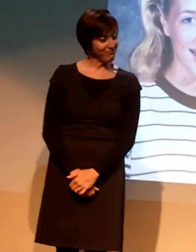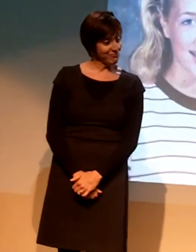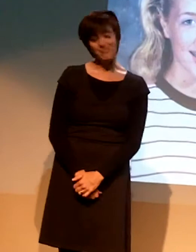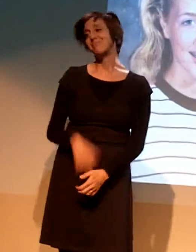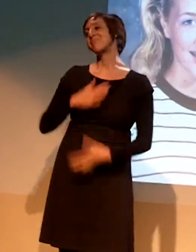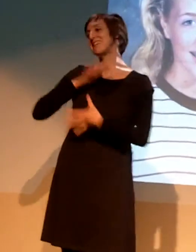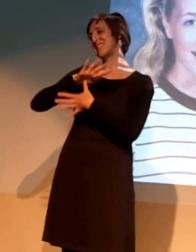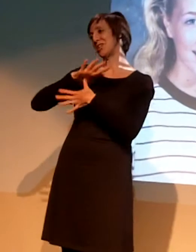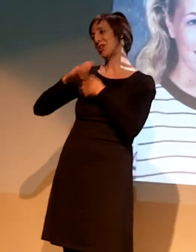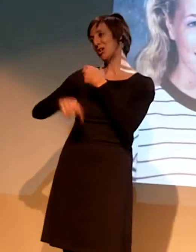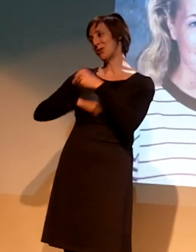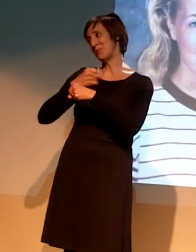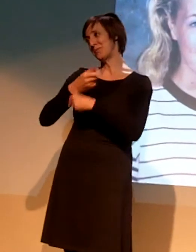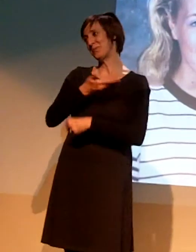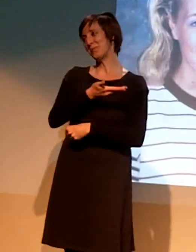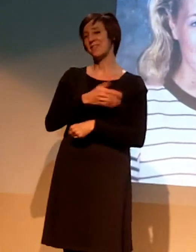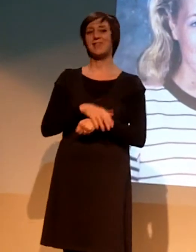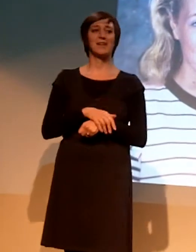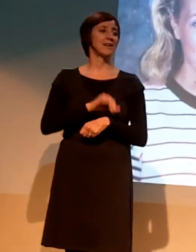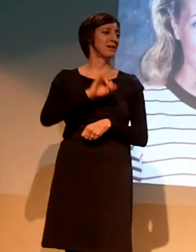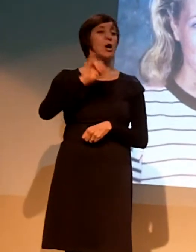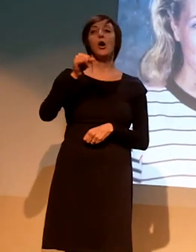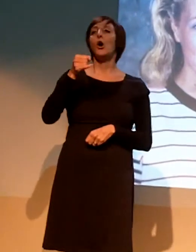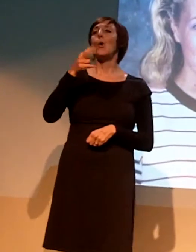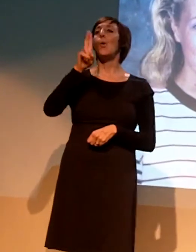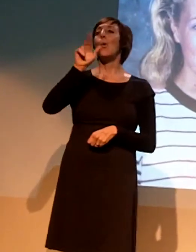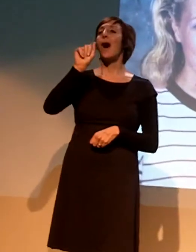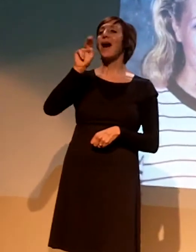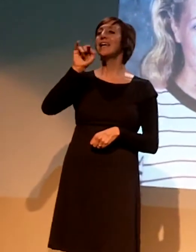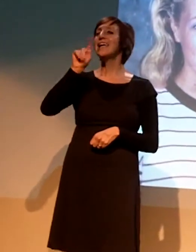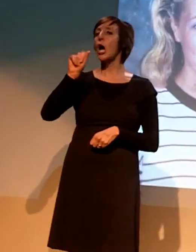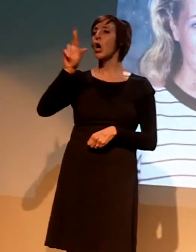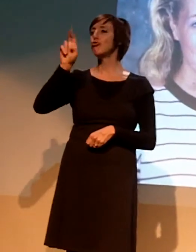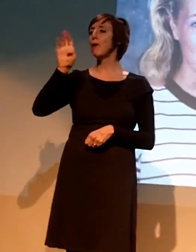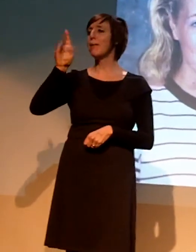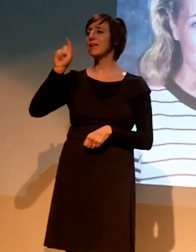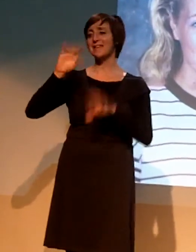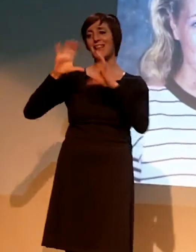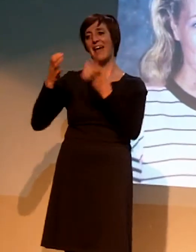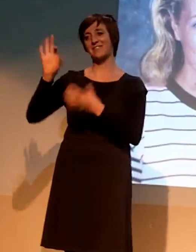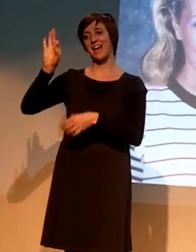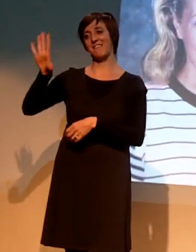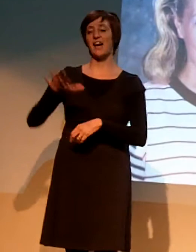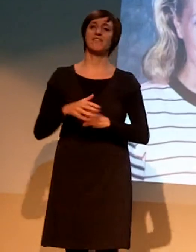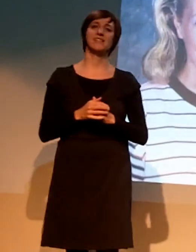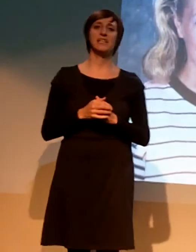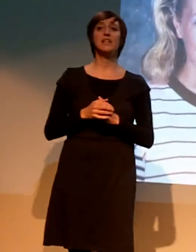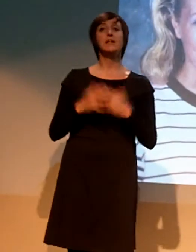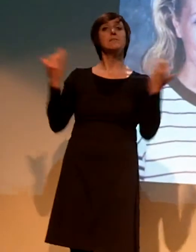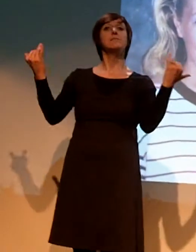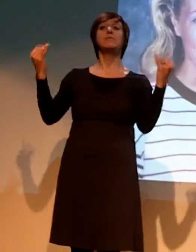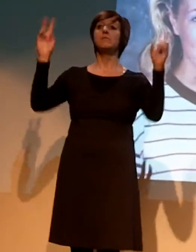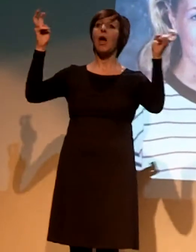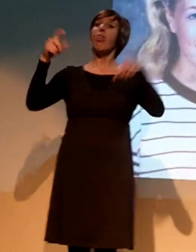Wow. My senior year. Juanita Rebels, class of 95. It is called The Time Is Now.